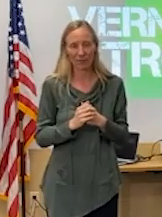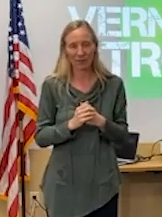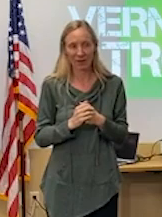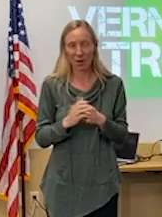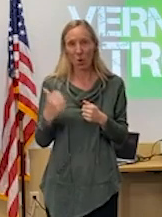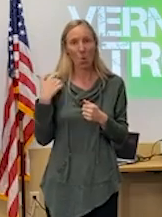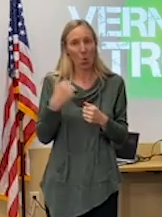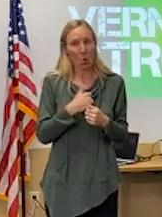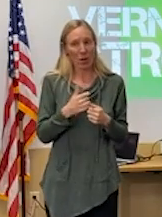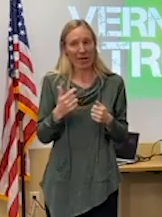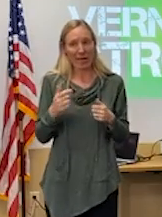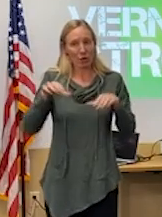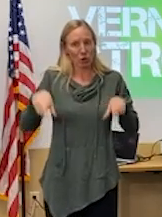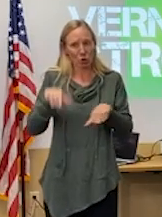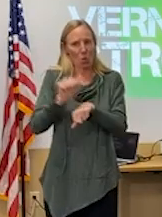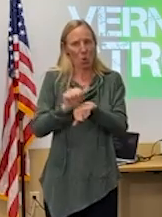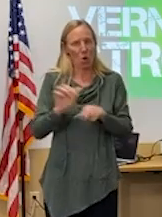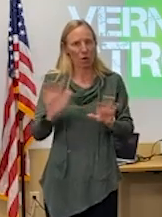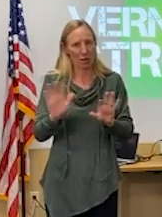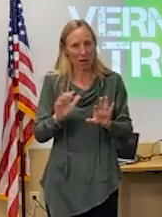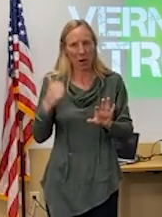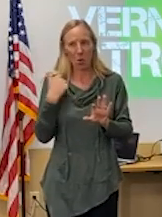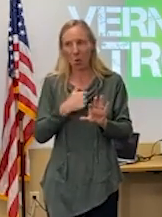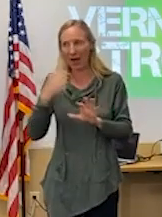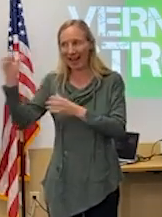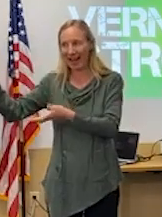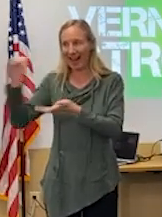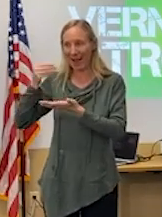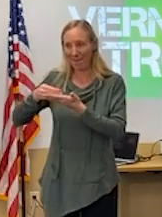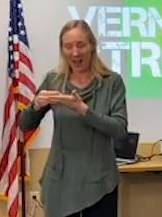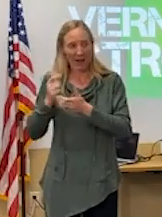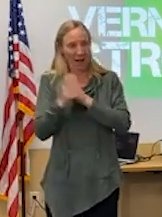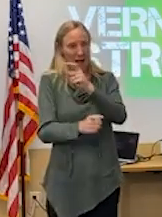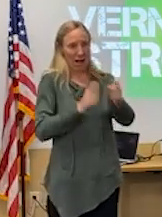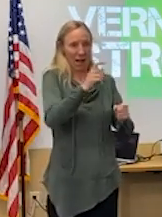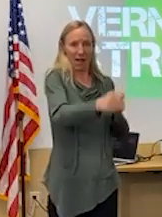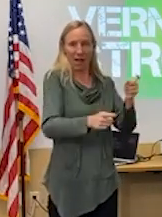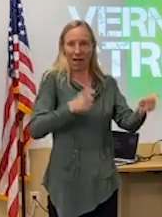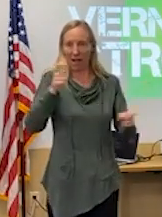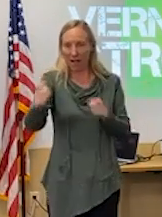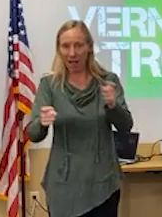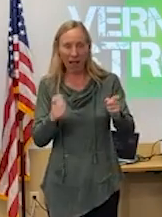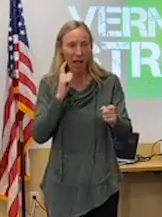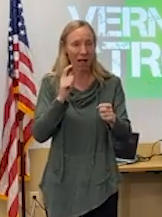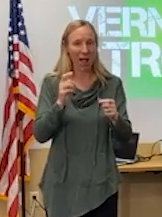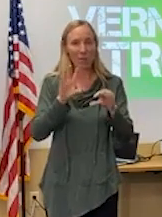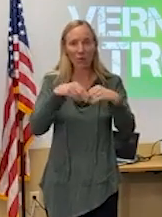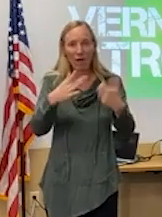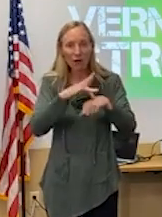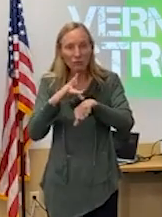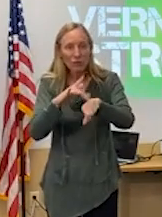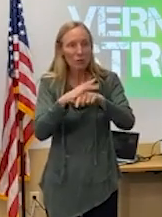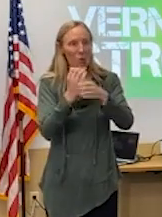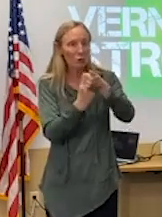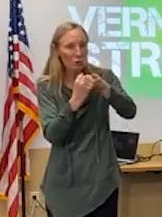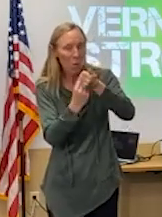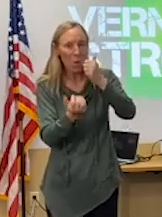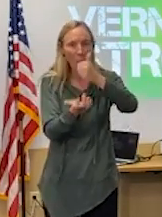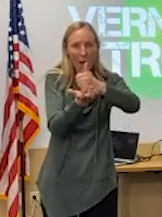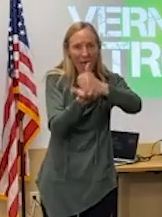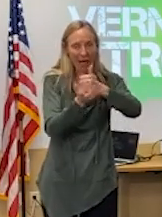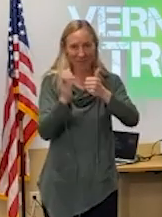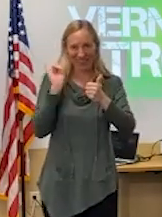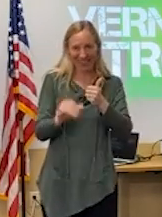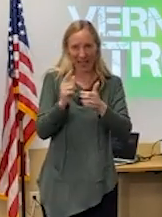merely a conduit. We're a way of activating philanthropy and a good answer for how to give and use resources to show up for your neighbors. That's